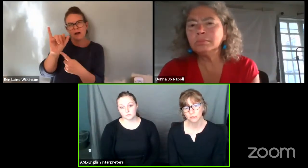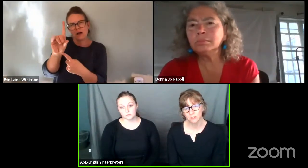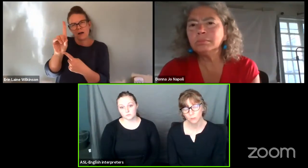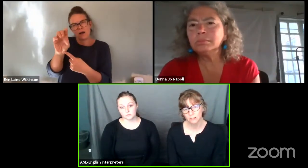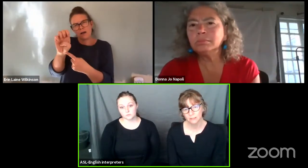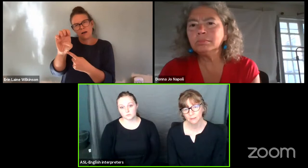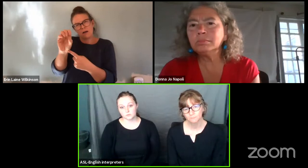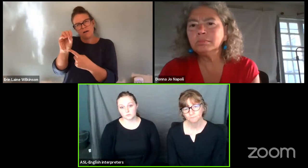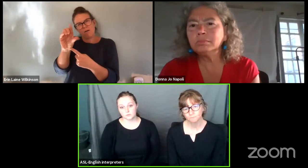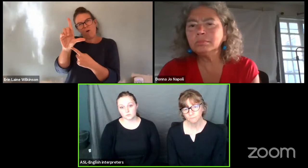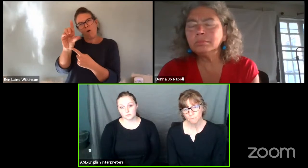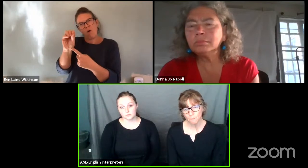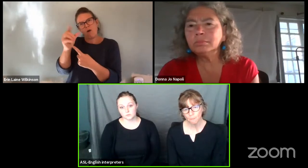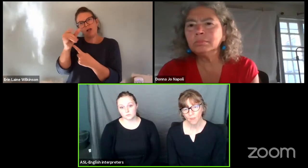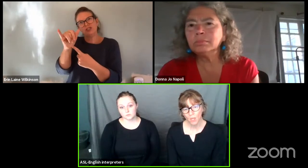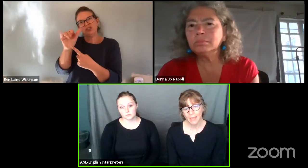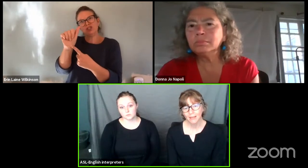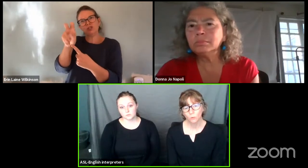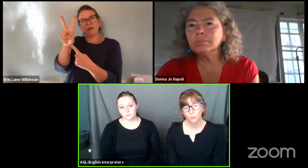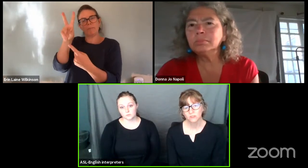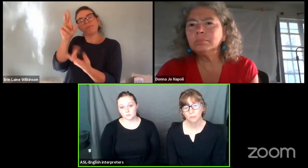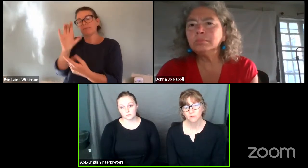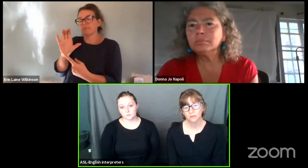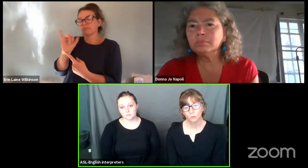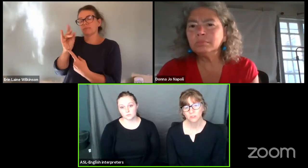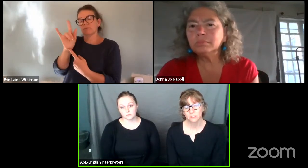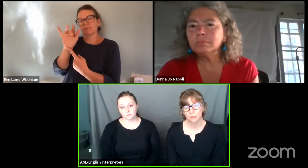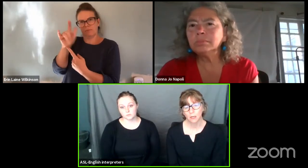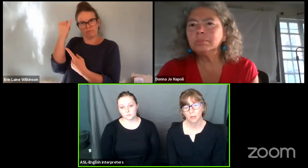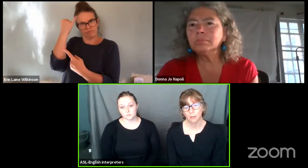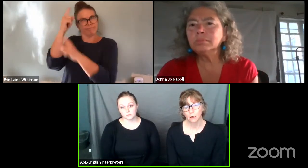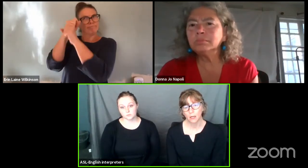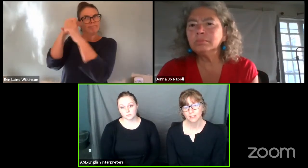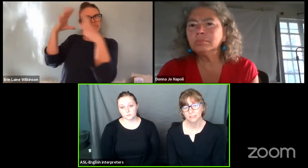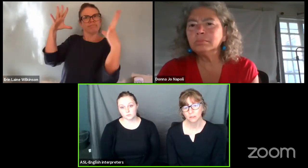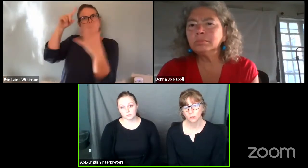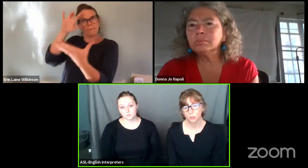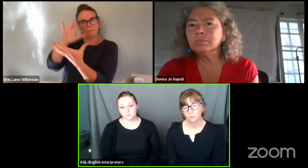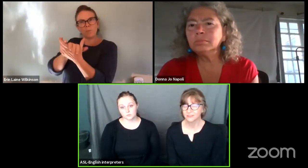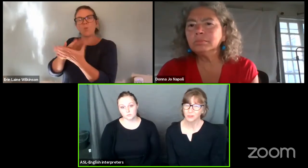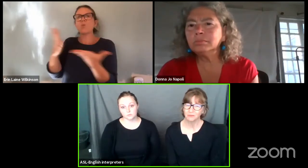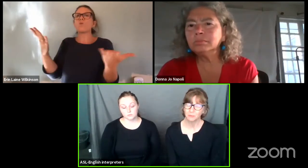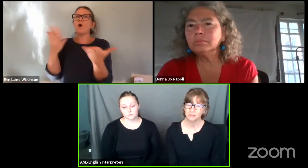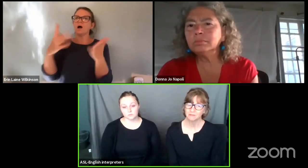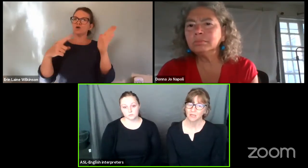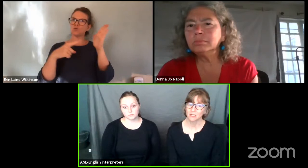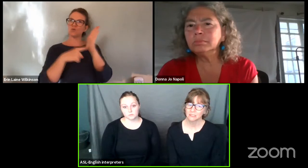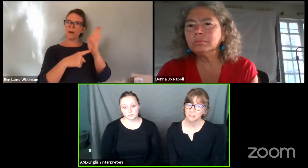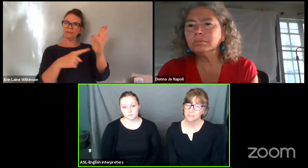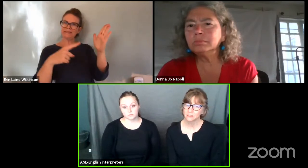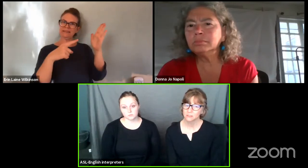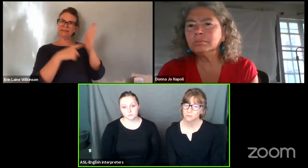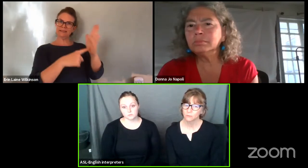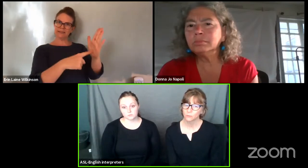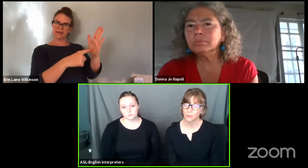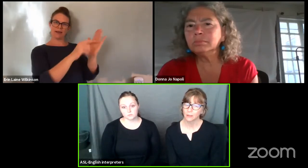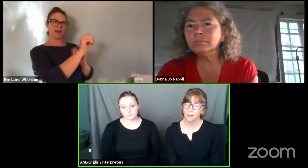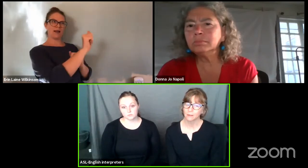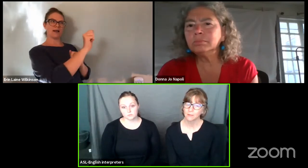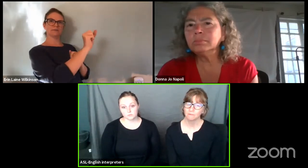research participants. And some of it was sort of a bit of an